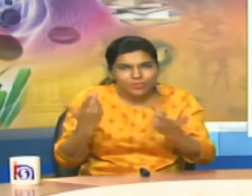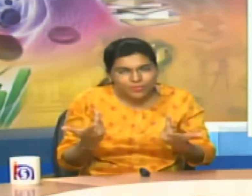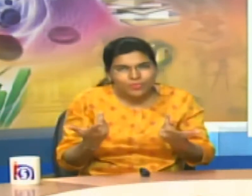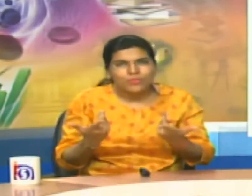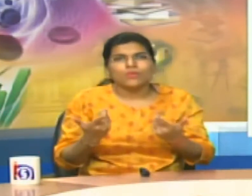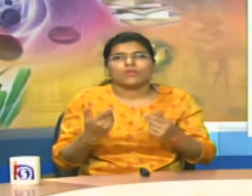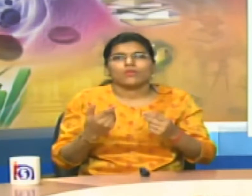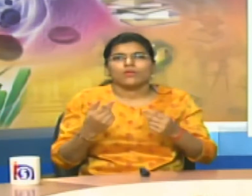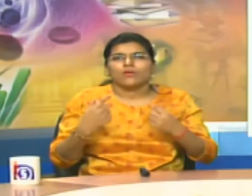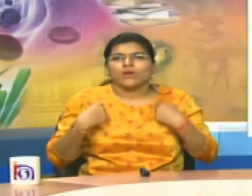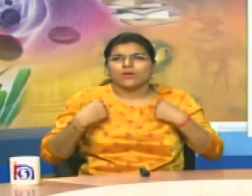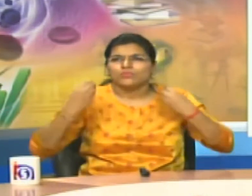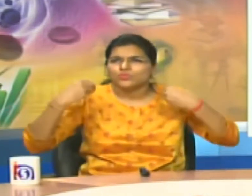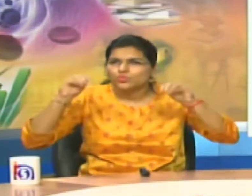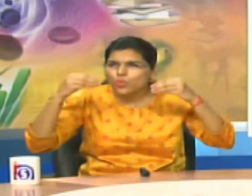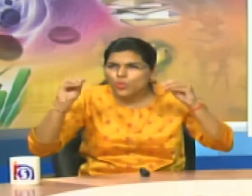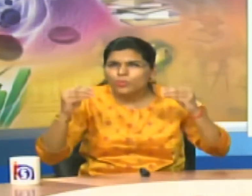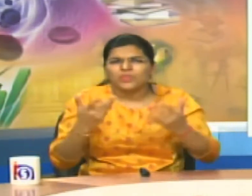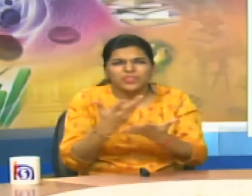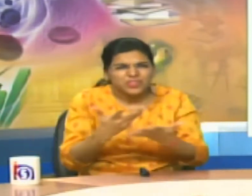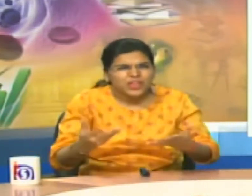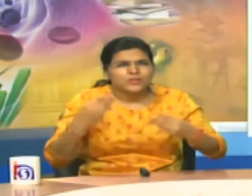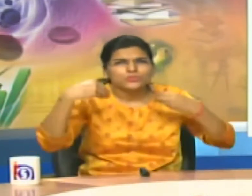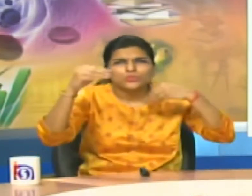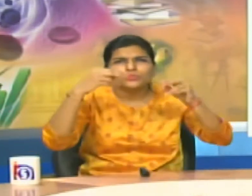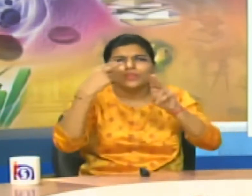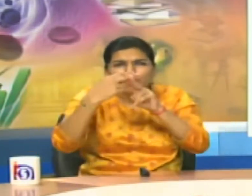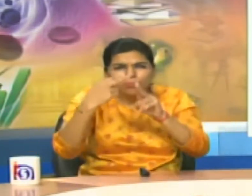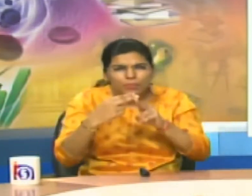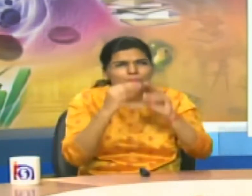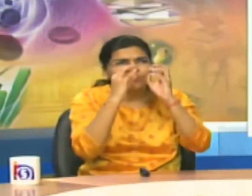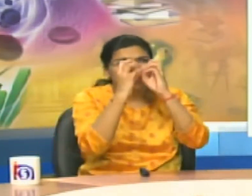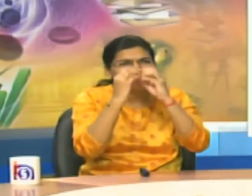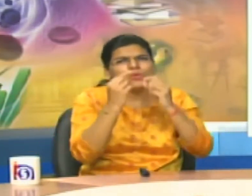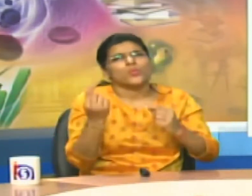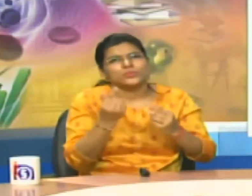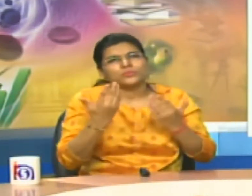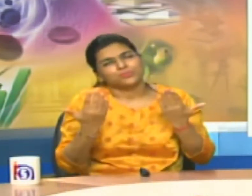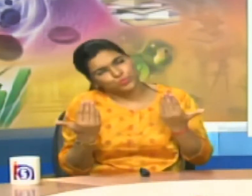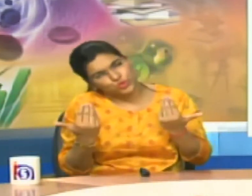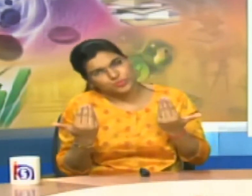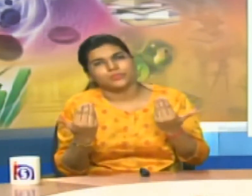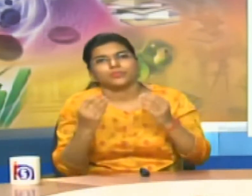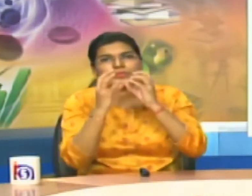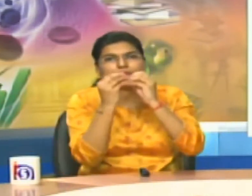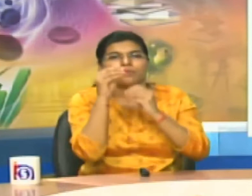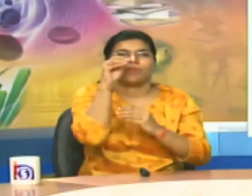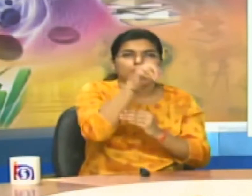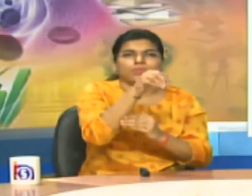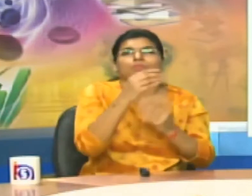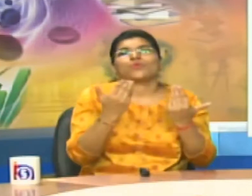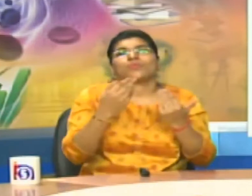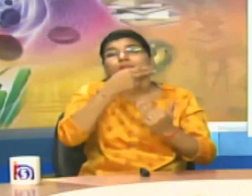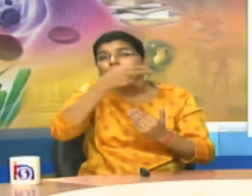names, like any company name, any sales details, that can be put in